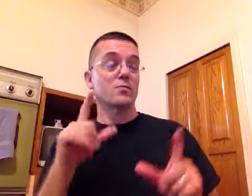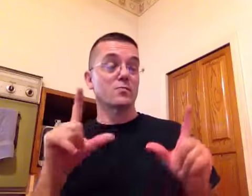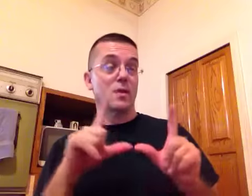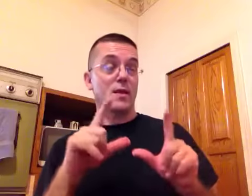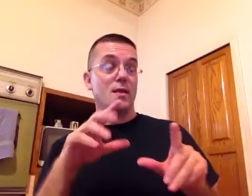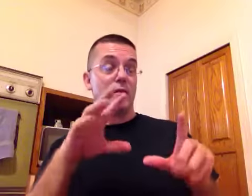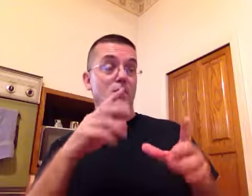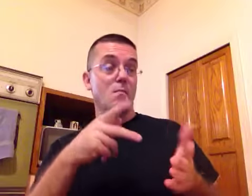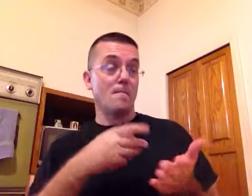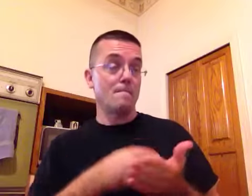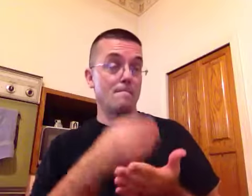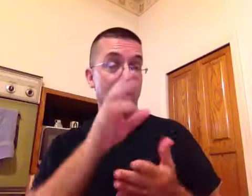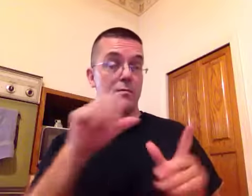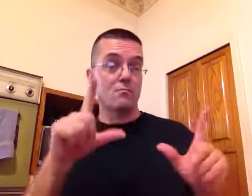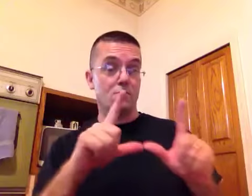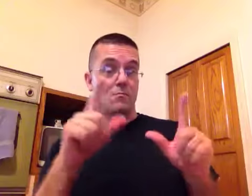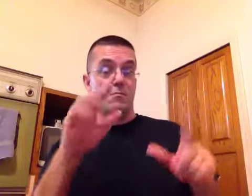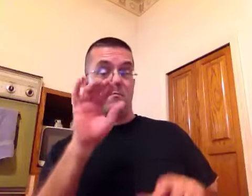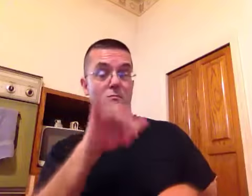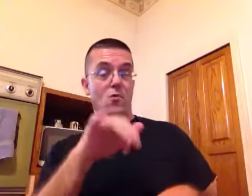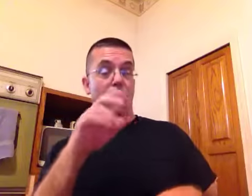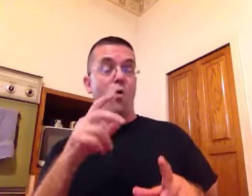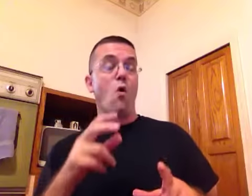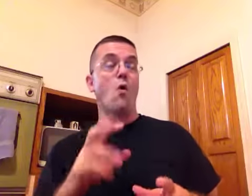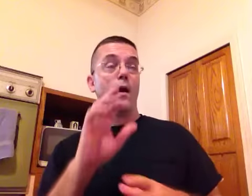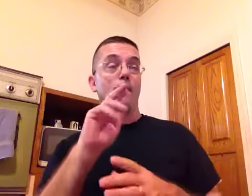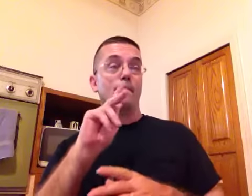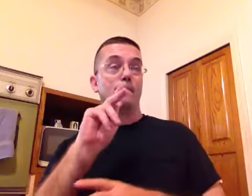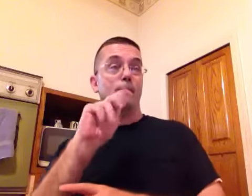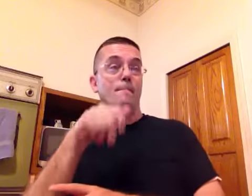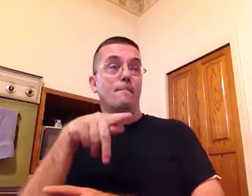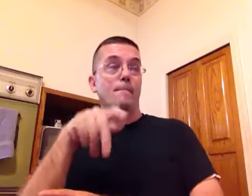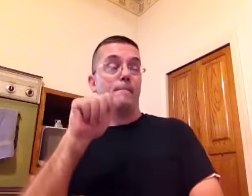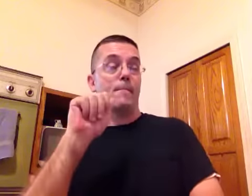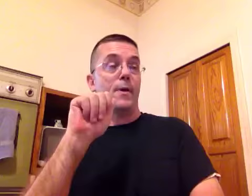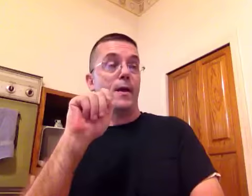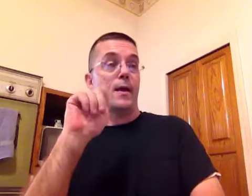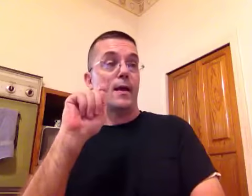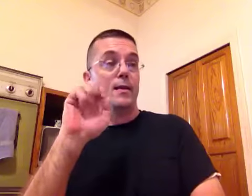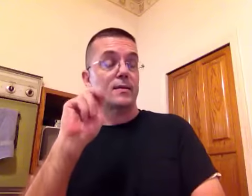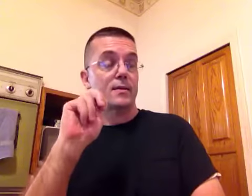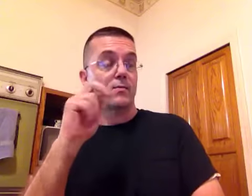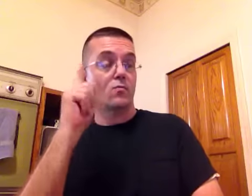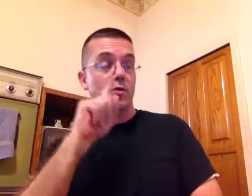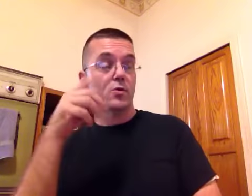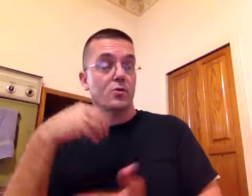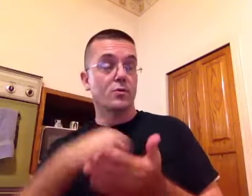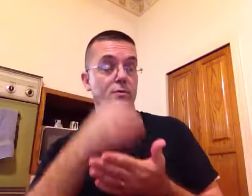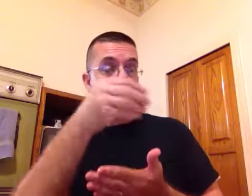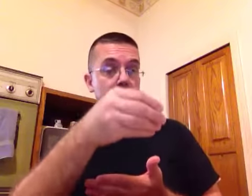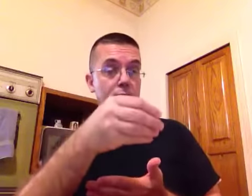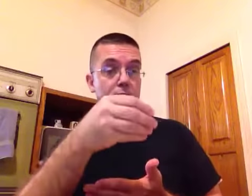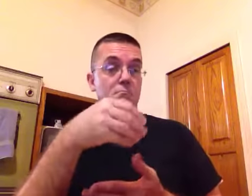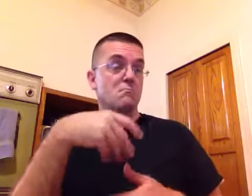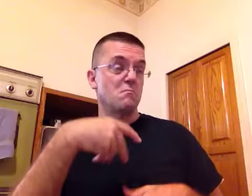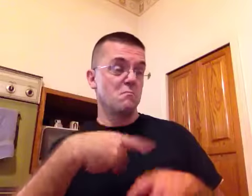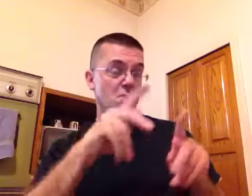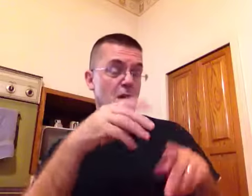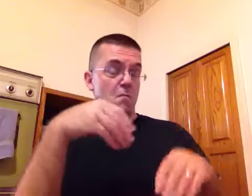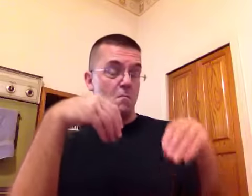to, a patent deal where you sell them the recipe, something along those lines. So, I think just something along like that.